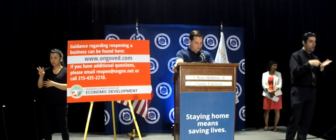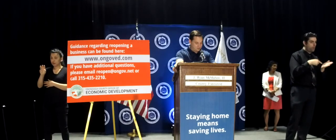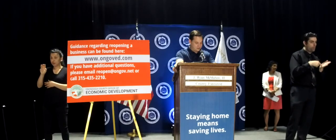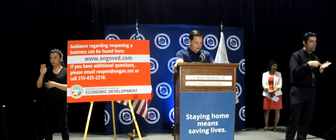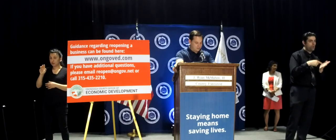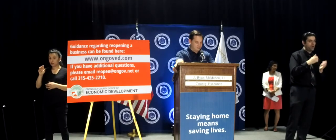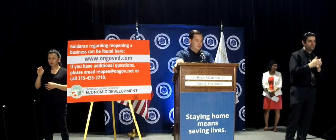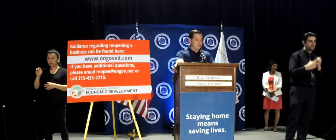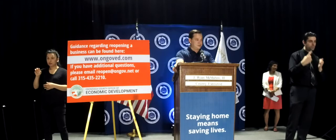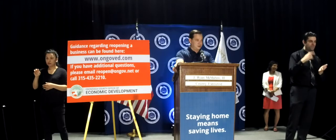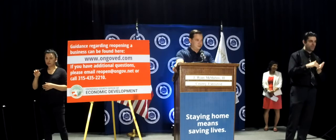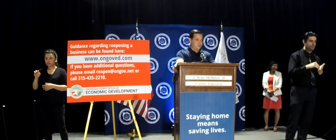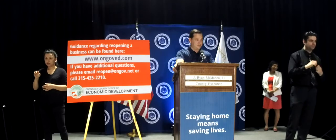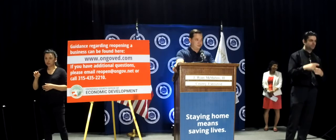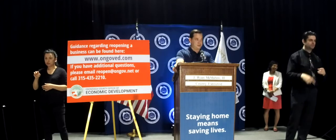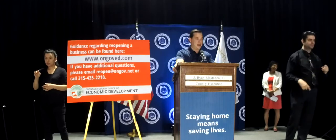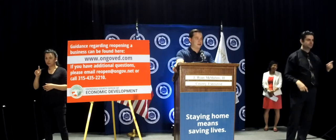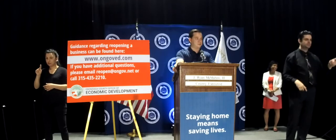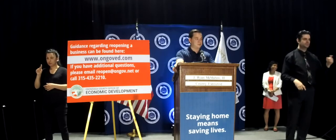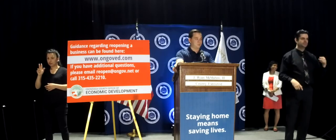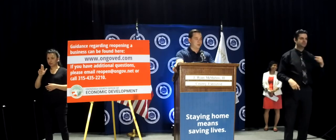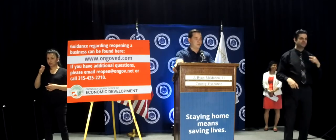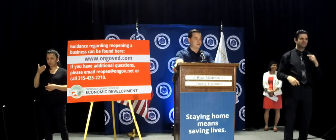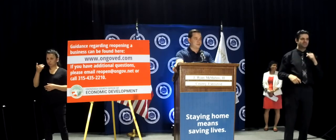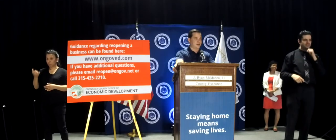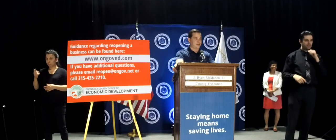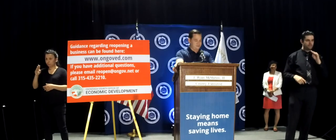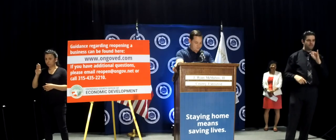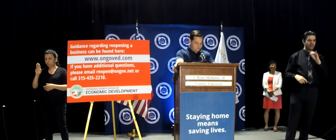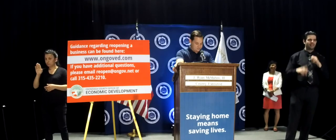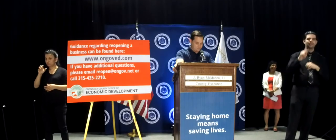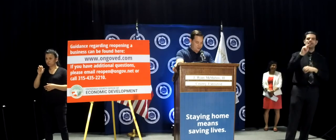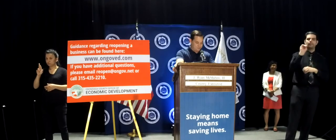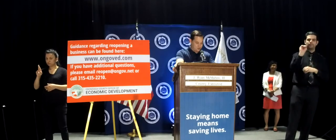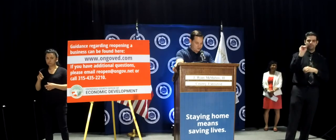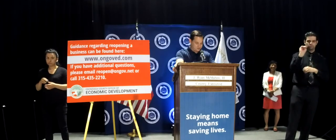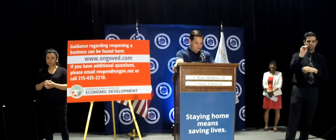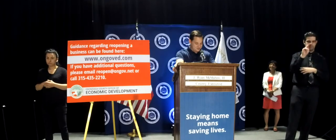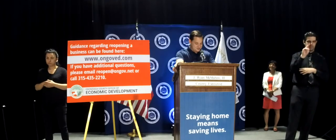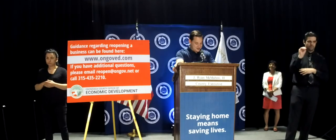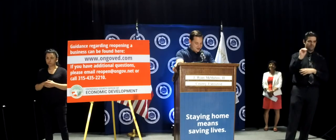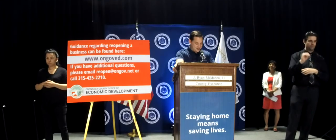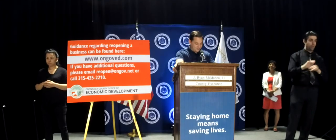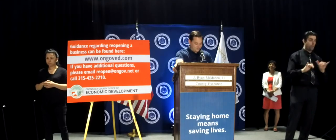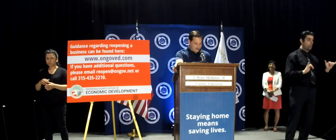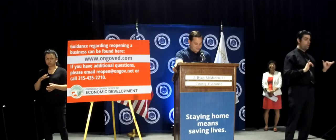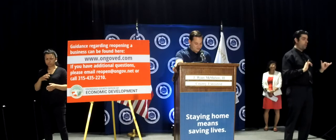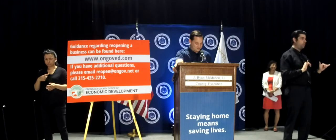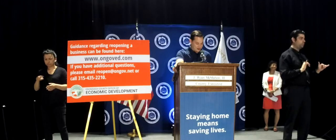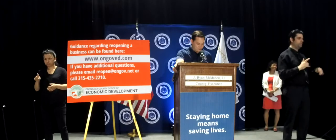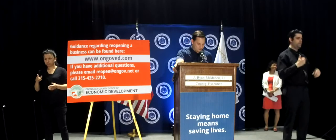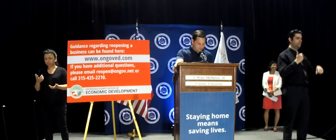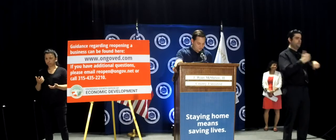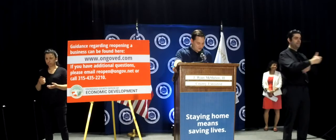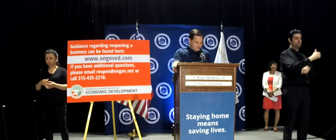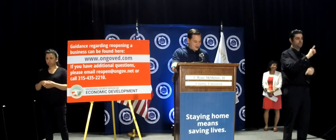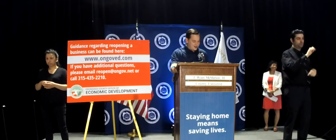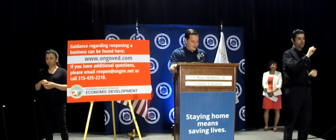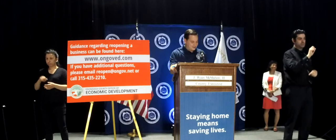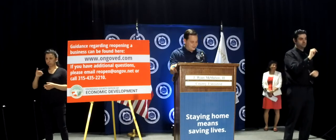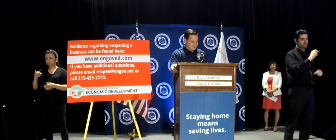1,000 kilometers, not miles? Yeah. Again, like what did we say, Terry? Blame Justin. 1,000